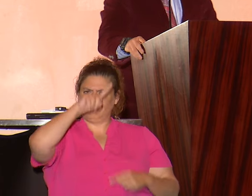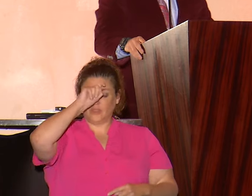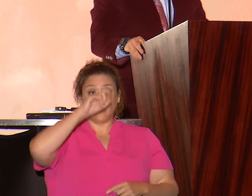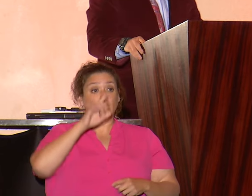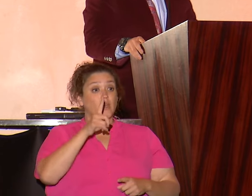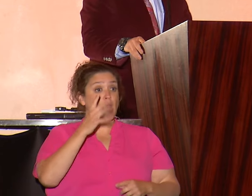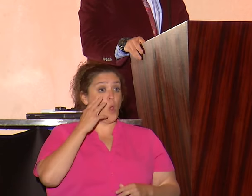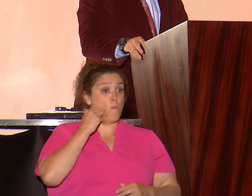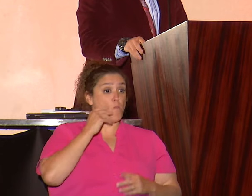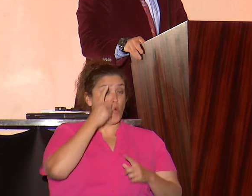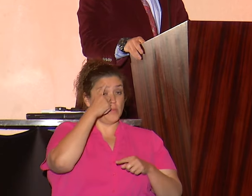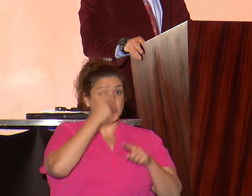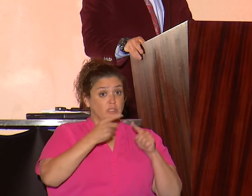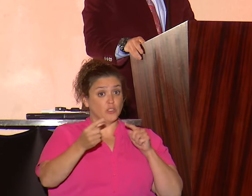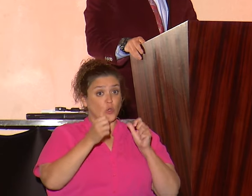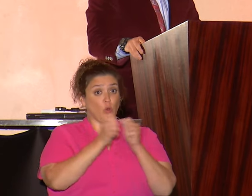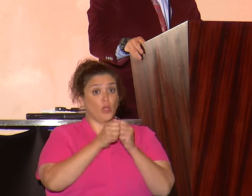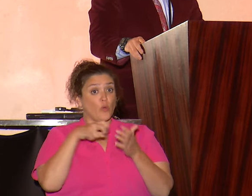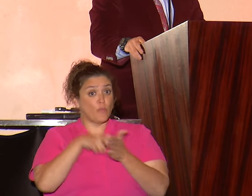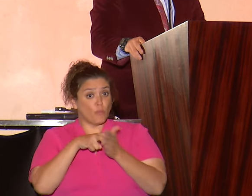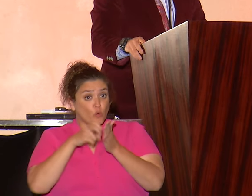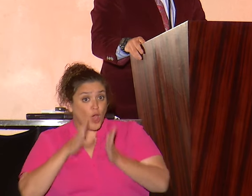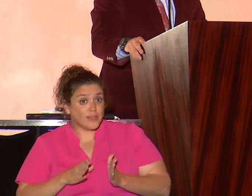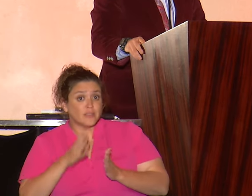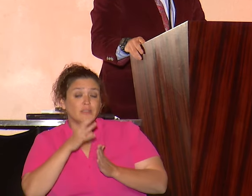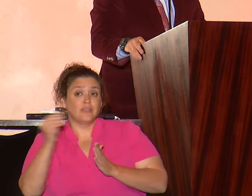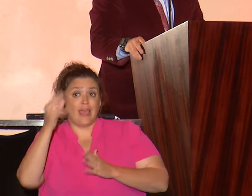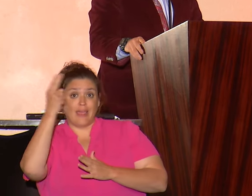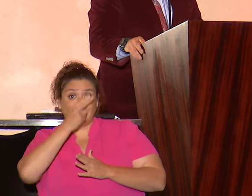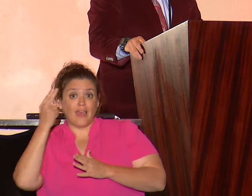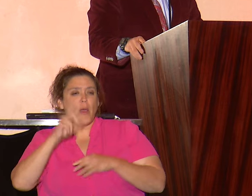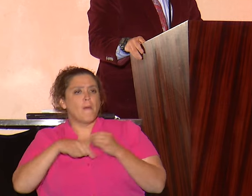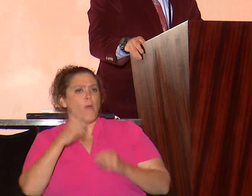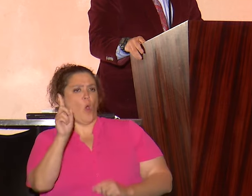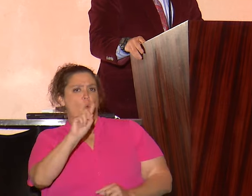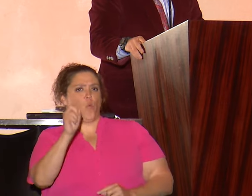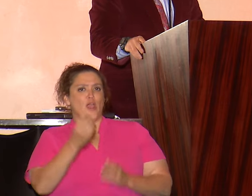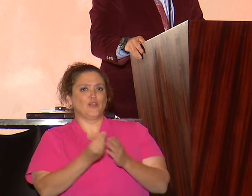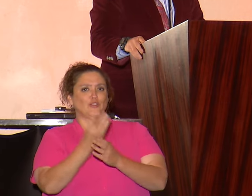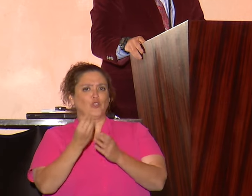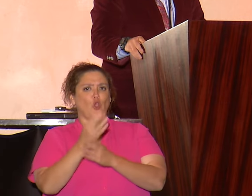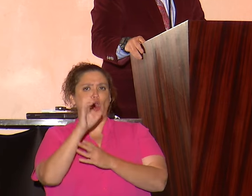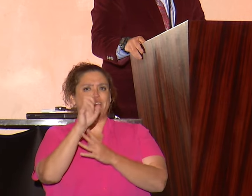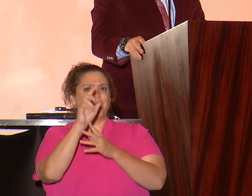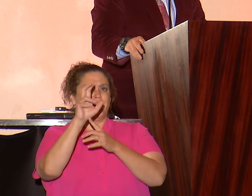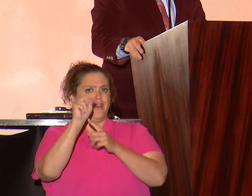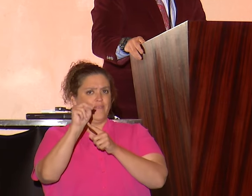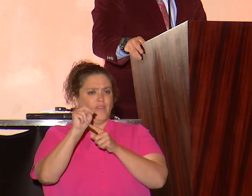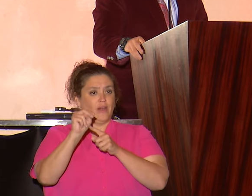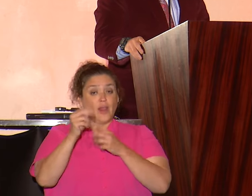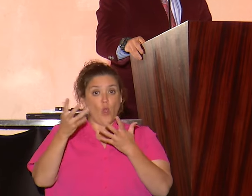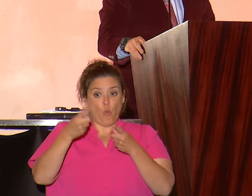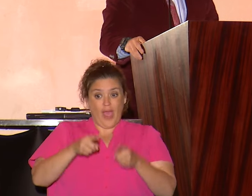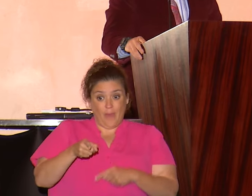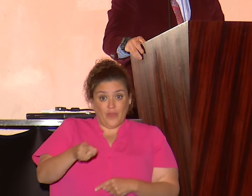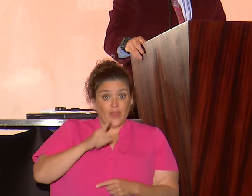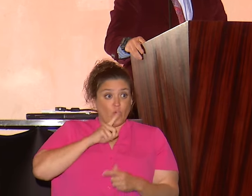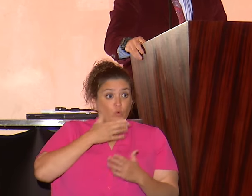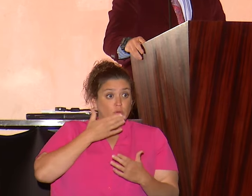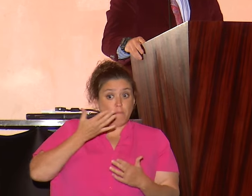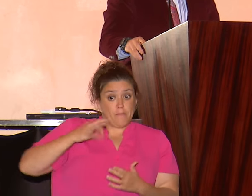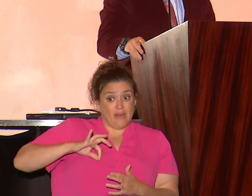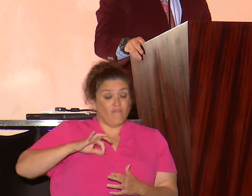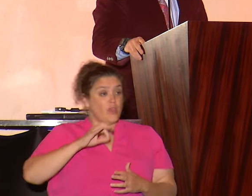with Catholics and Protestants about where the Garden of Eden was located and whether what happened there was good or bad for